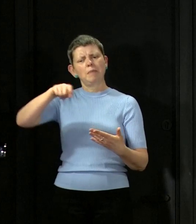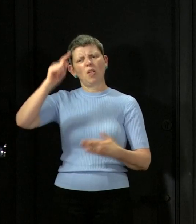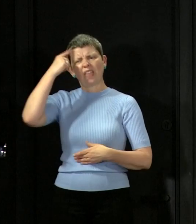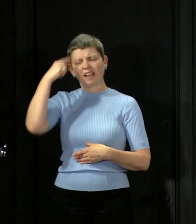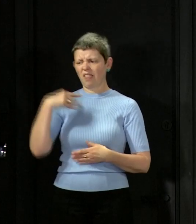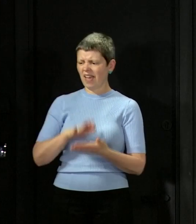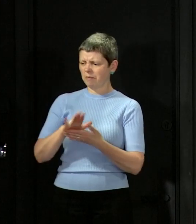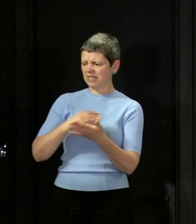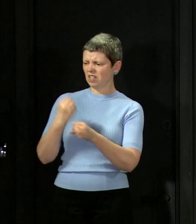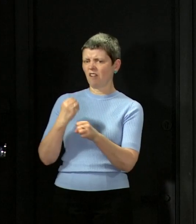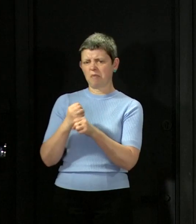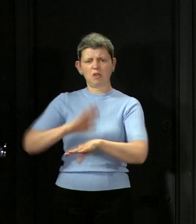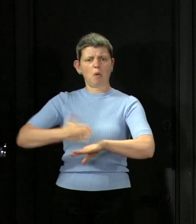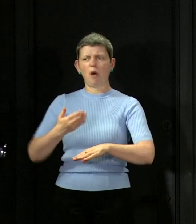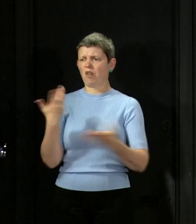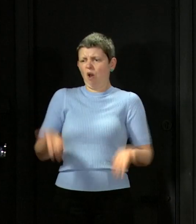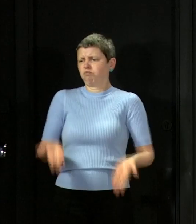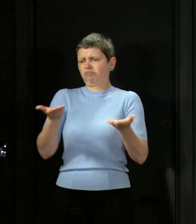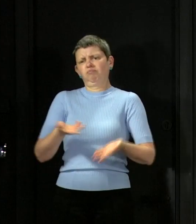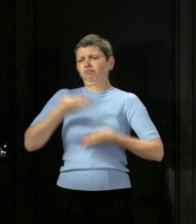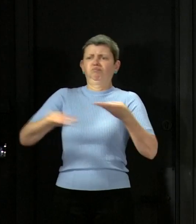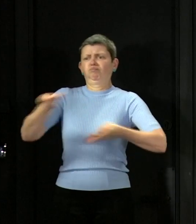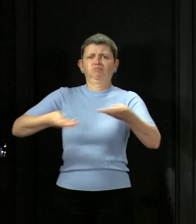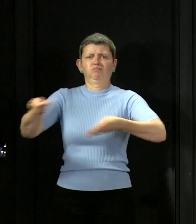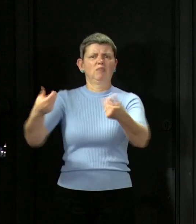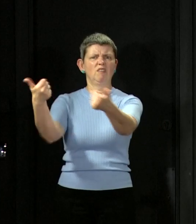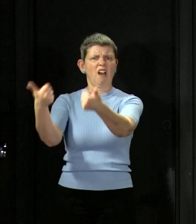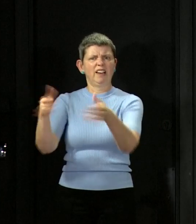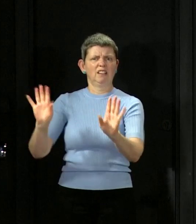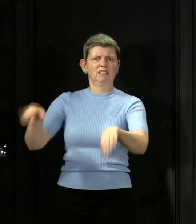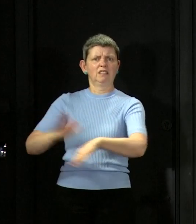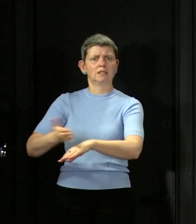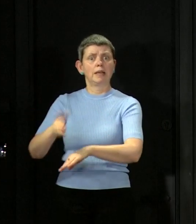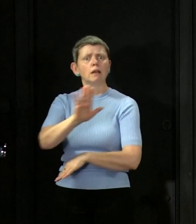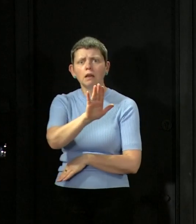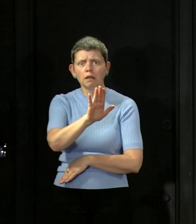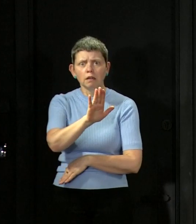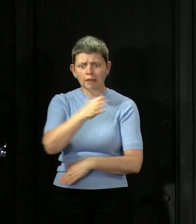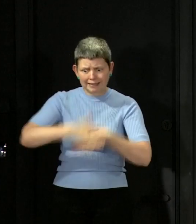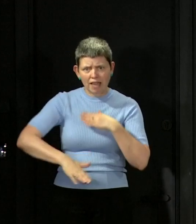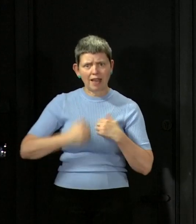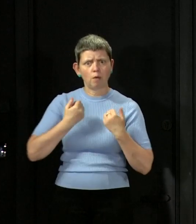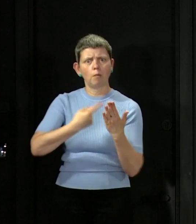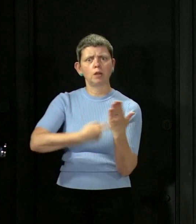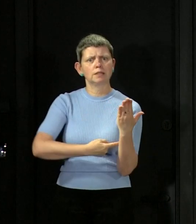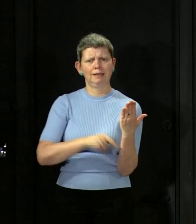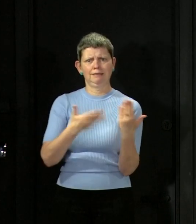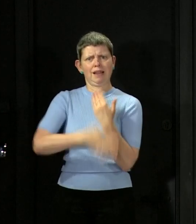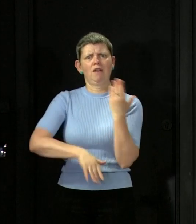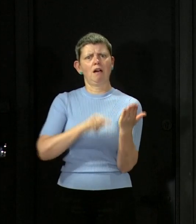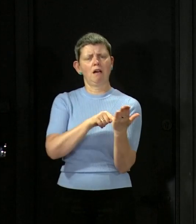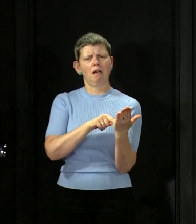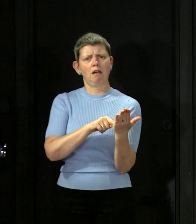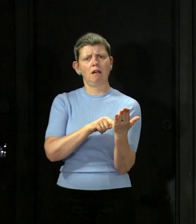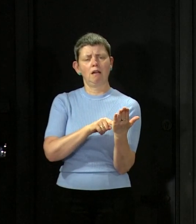riot and let people die from it. And I've been very clear, and I'll be clear again today, that has never been the policy of the Scottish Government. I mean, a